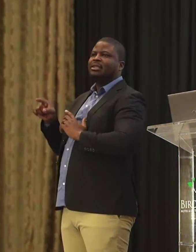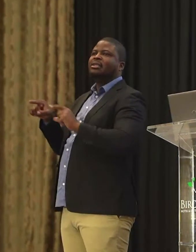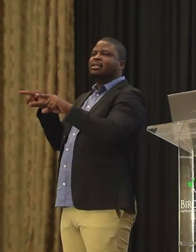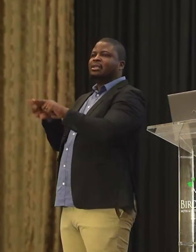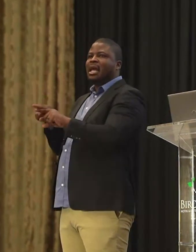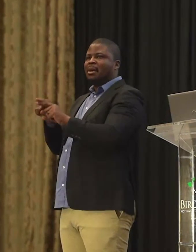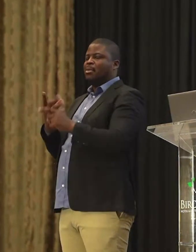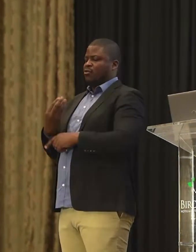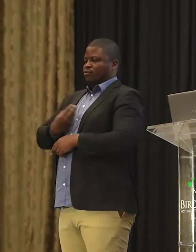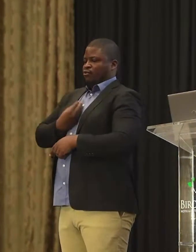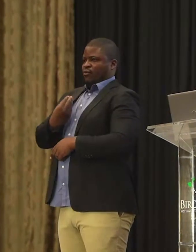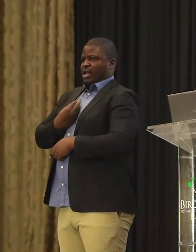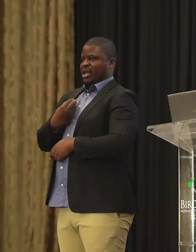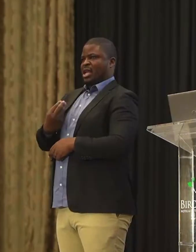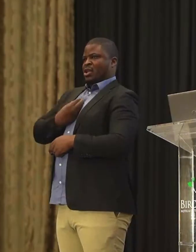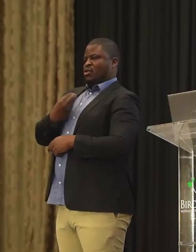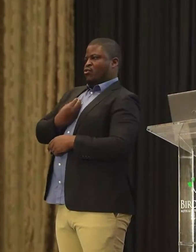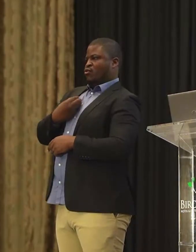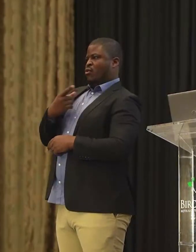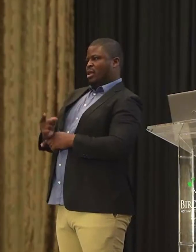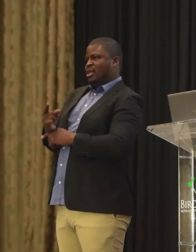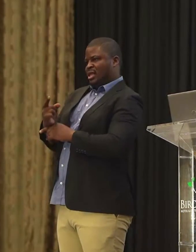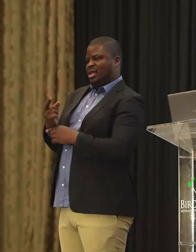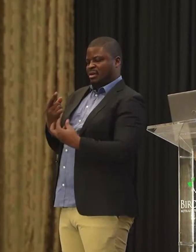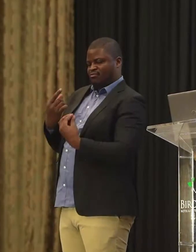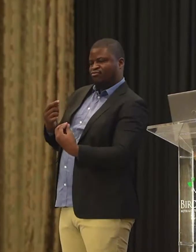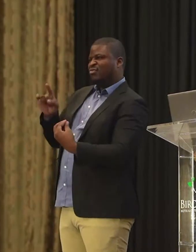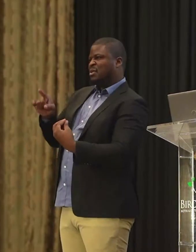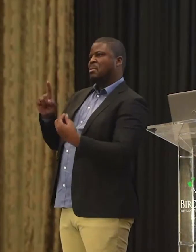are considered as sexually exploited.